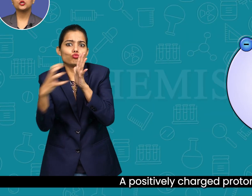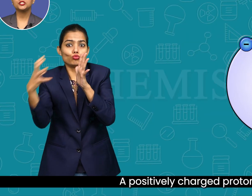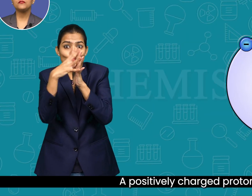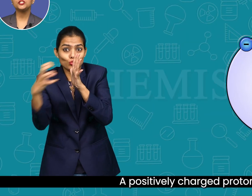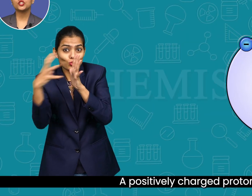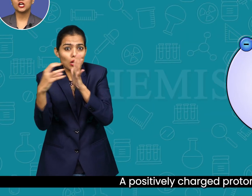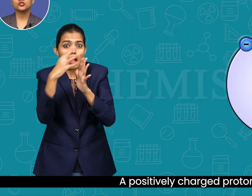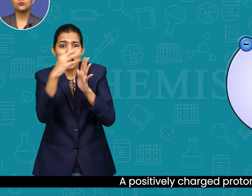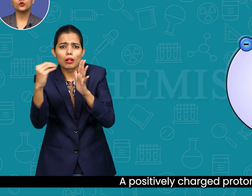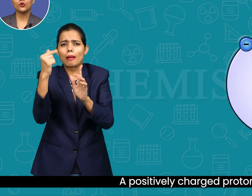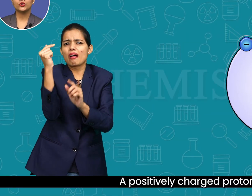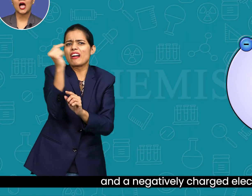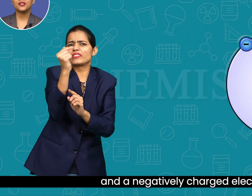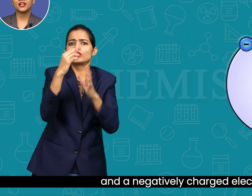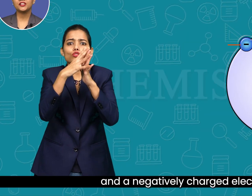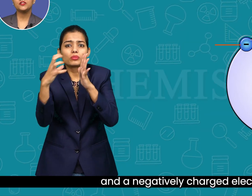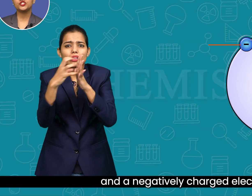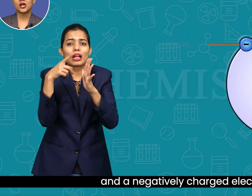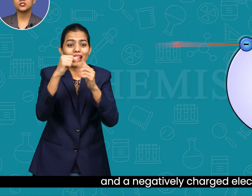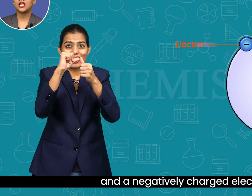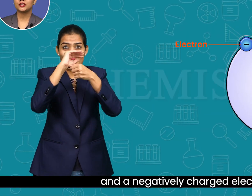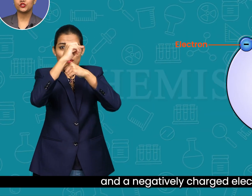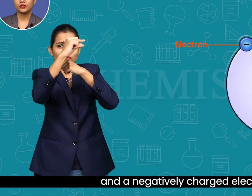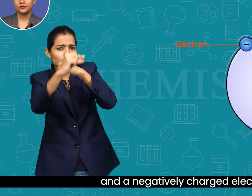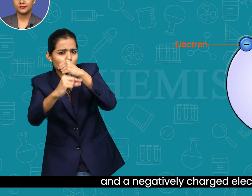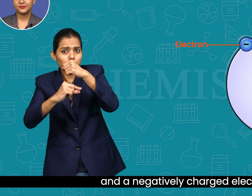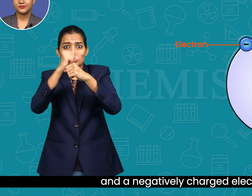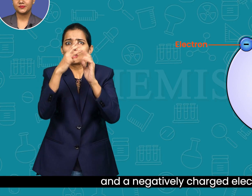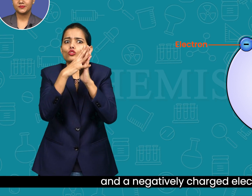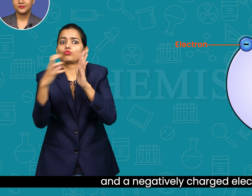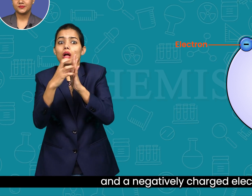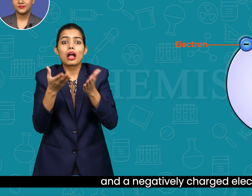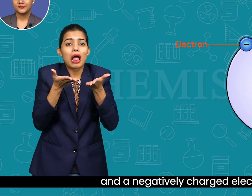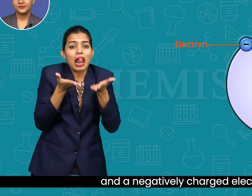A positively charged proton and negatively charged electron.